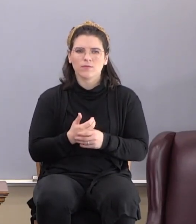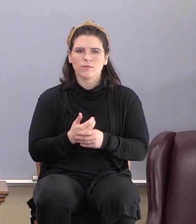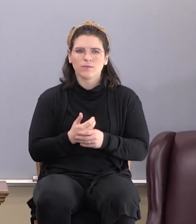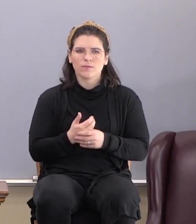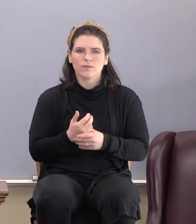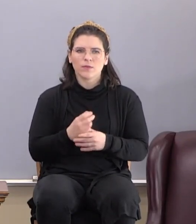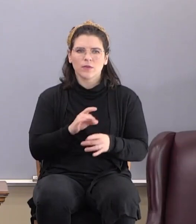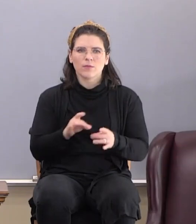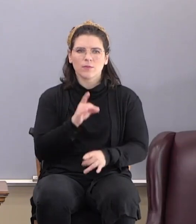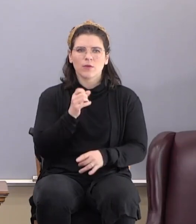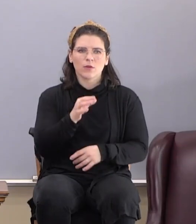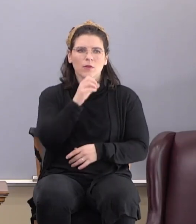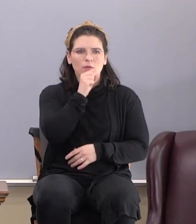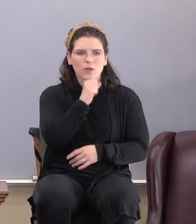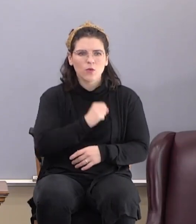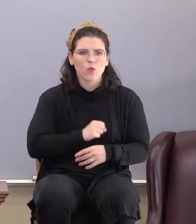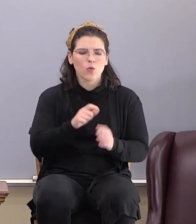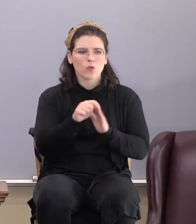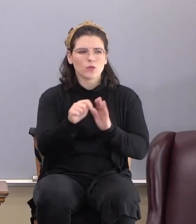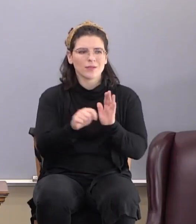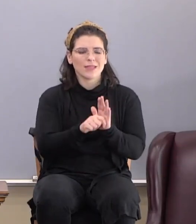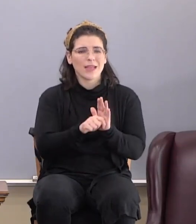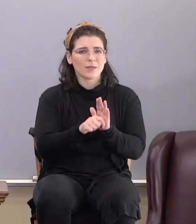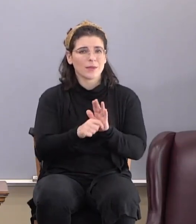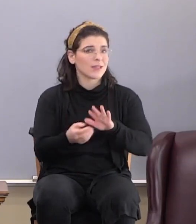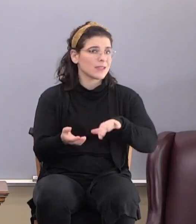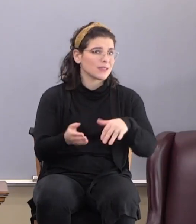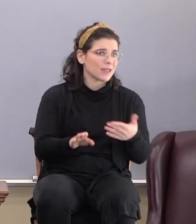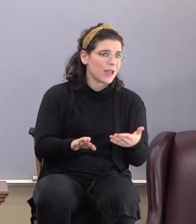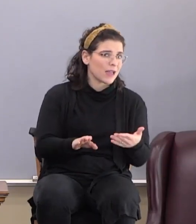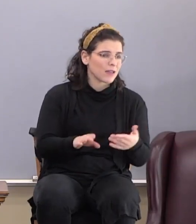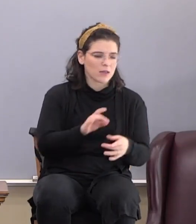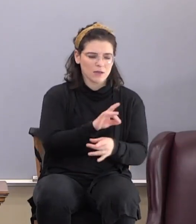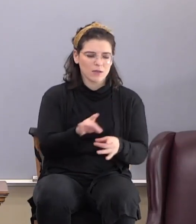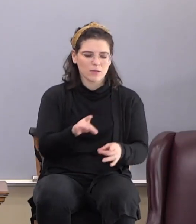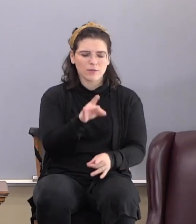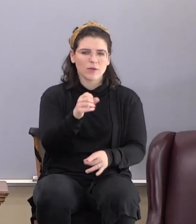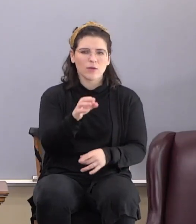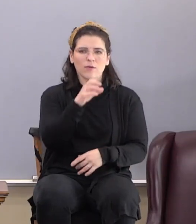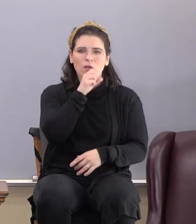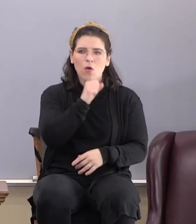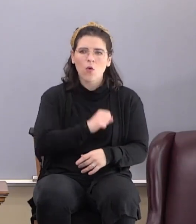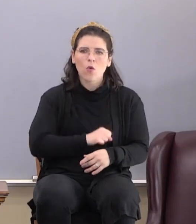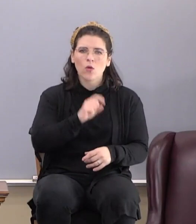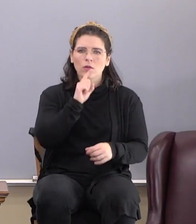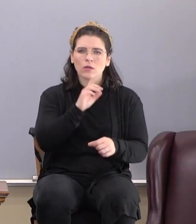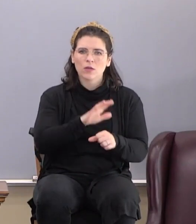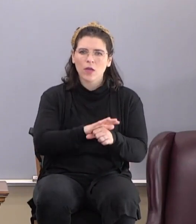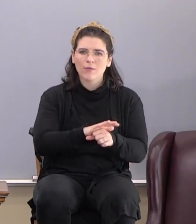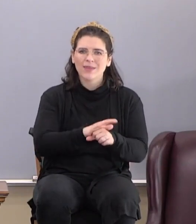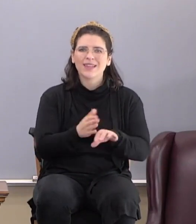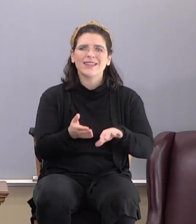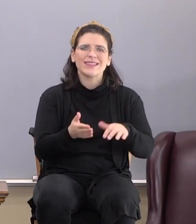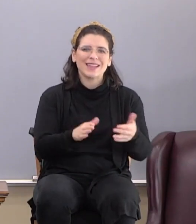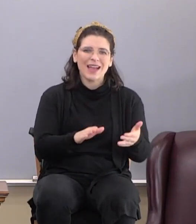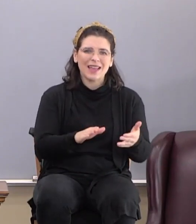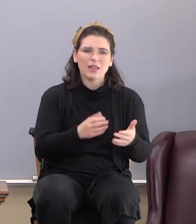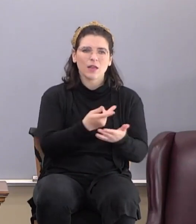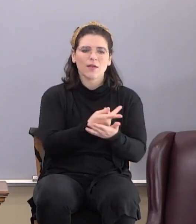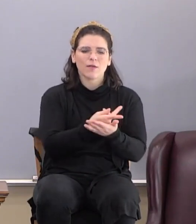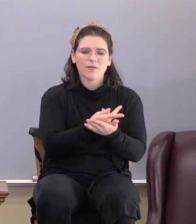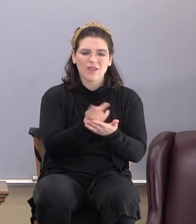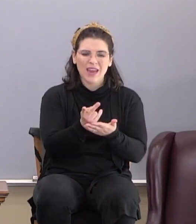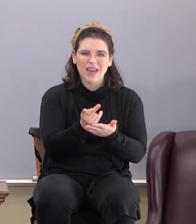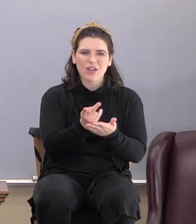Testament, death. The Spirit of the Old Covenant, death and failure,